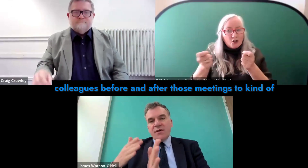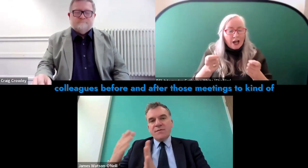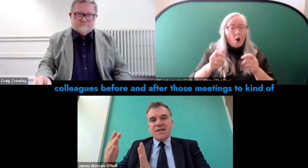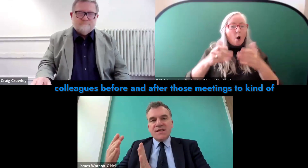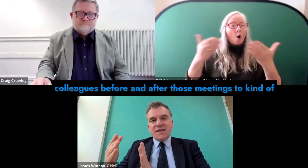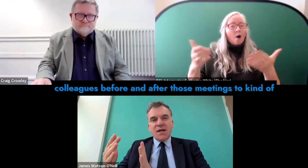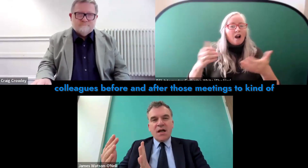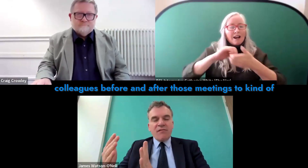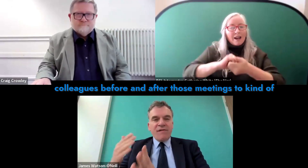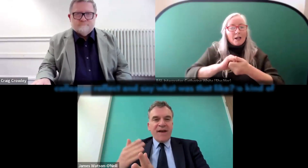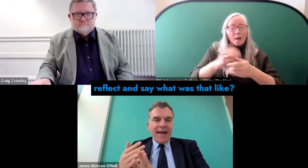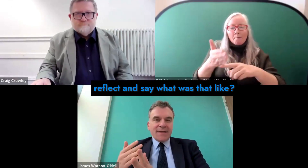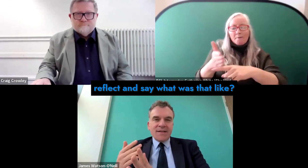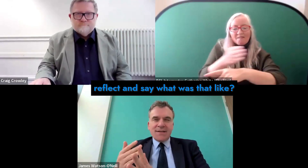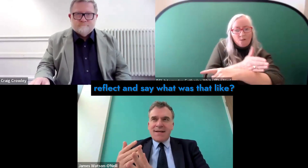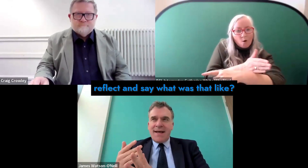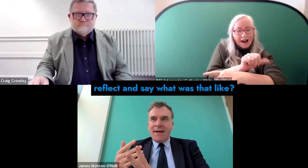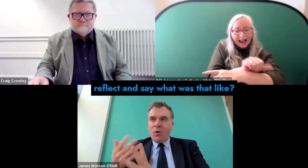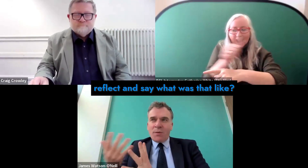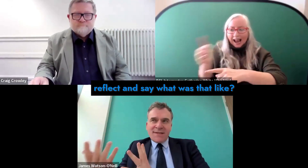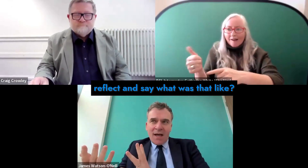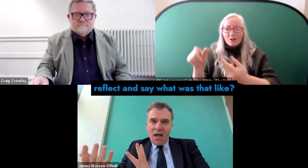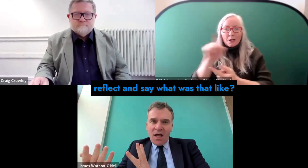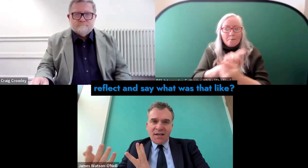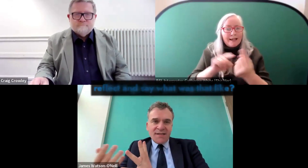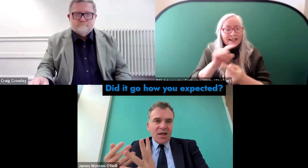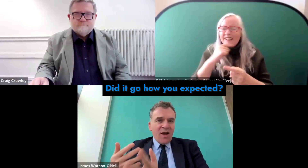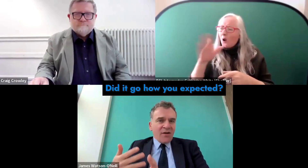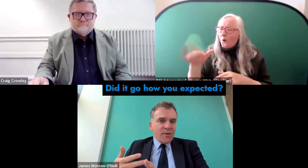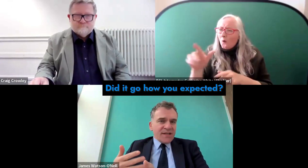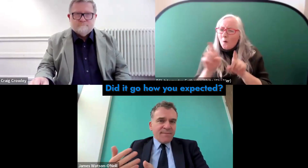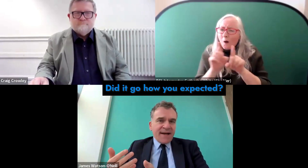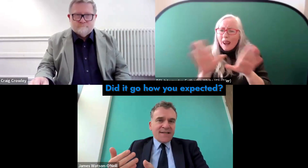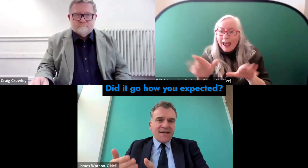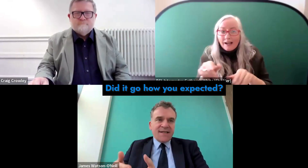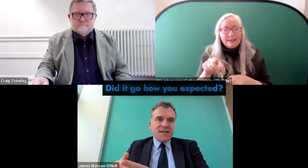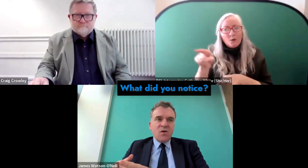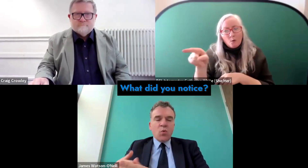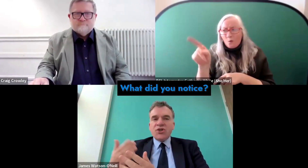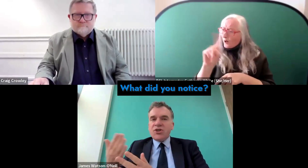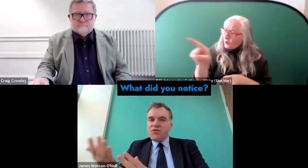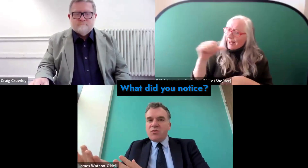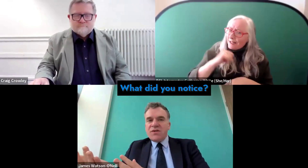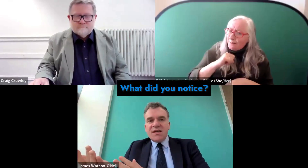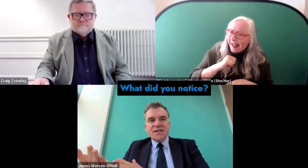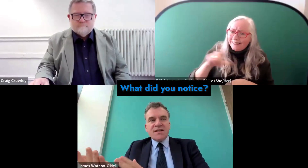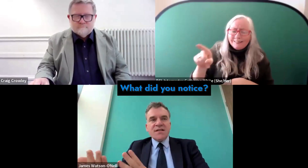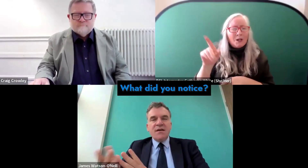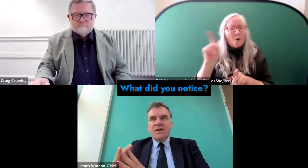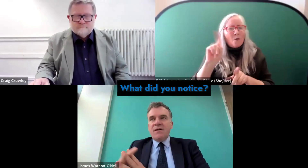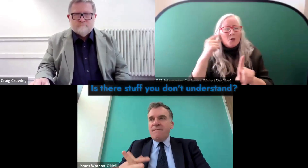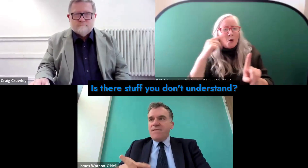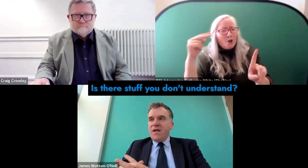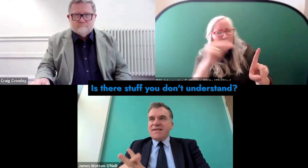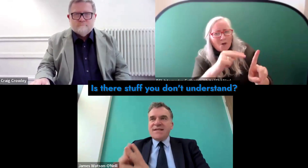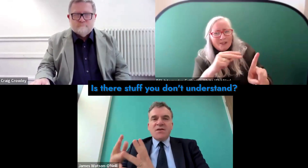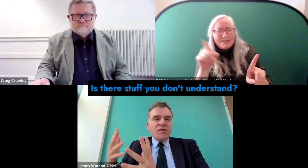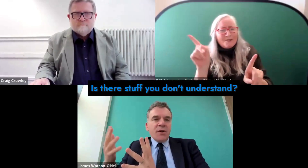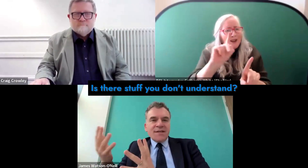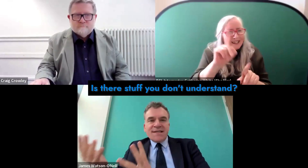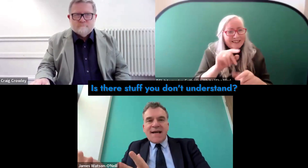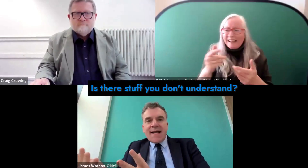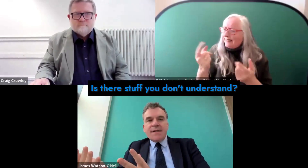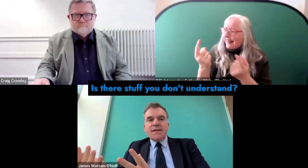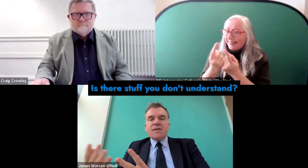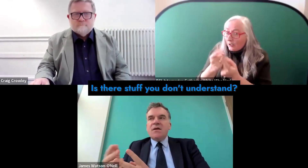and after those meetings to kind of reflect and say, what was that like? Did it go how you expected? What did you notice? Is there